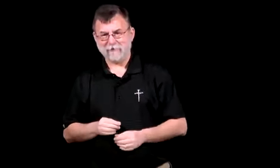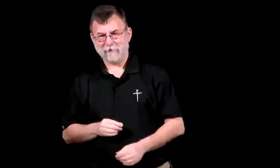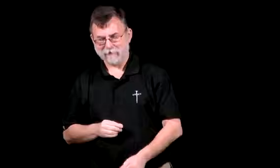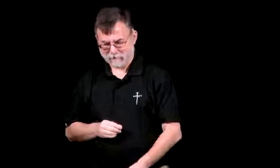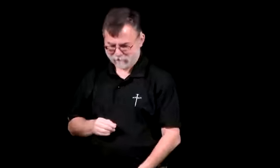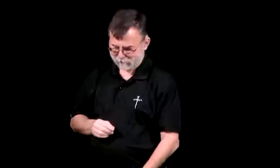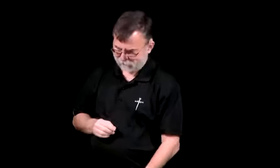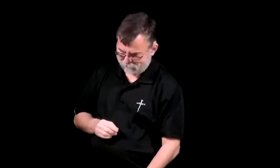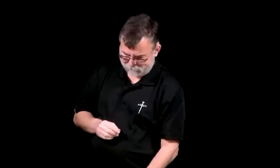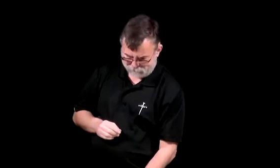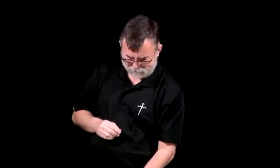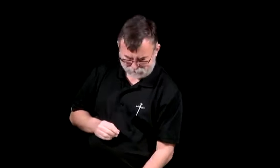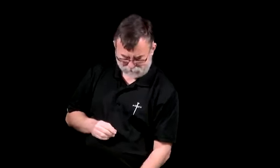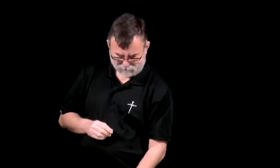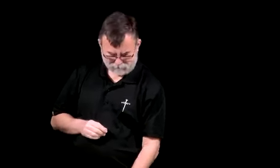Don't interrupt my sermon.